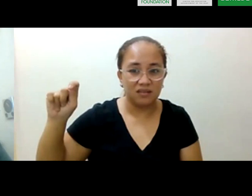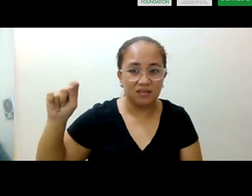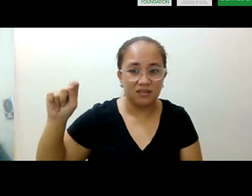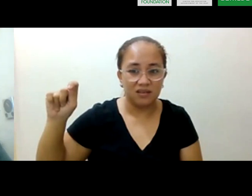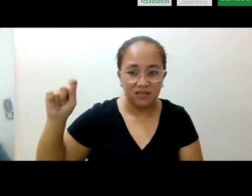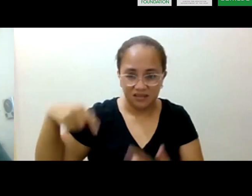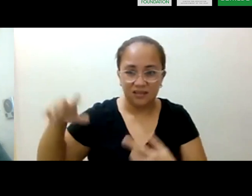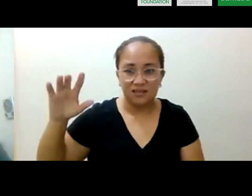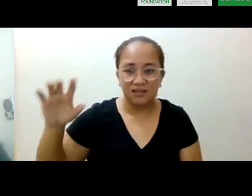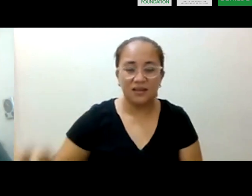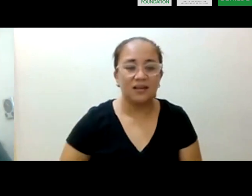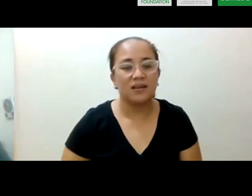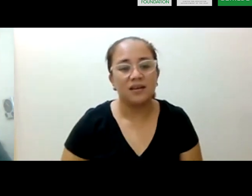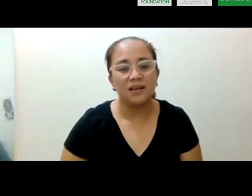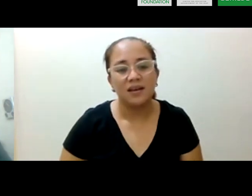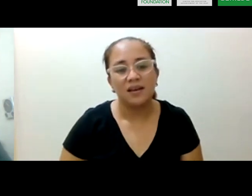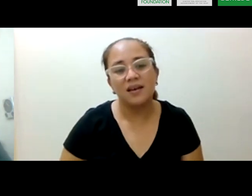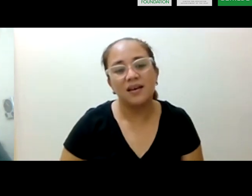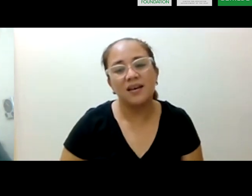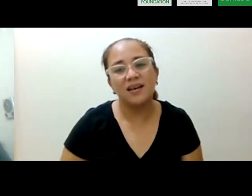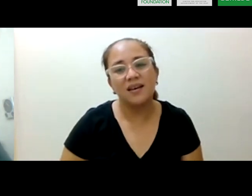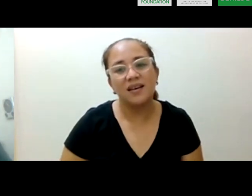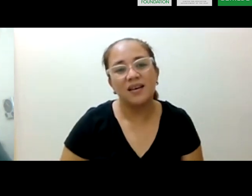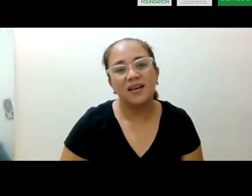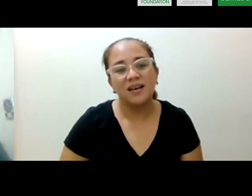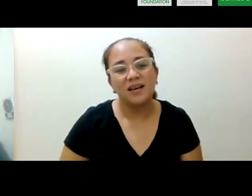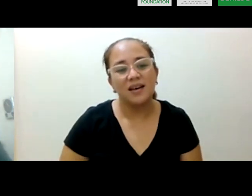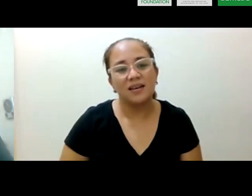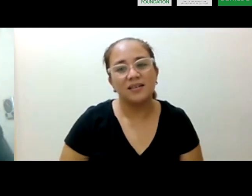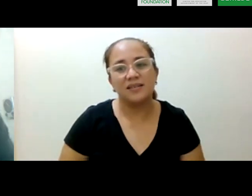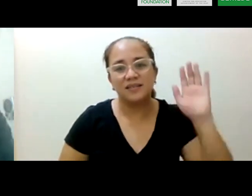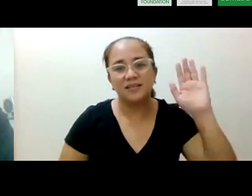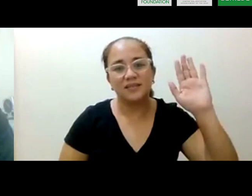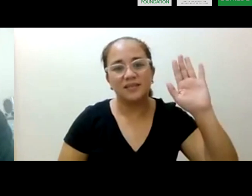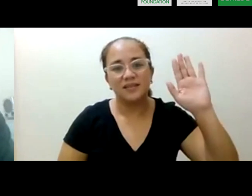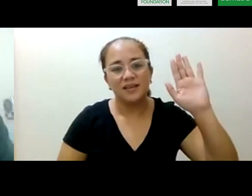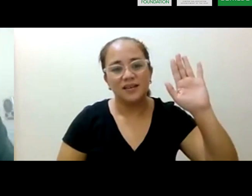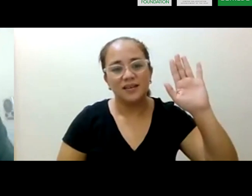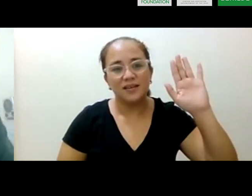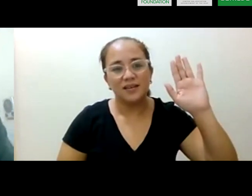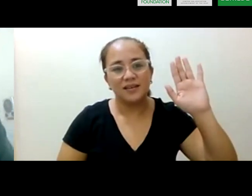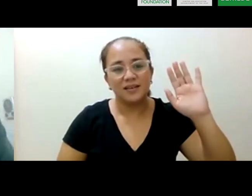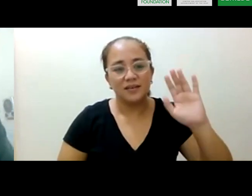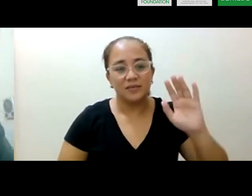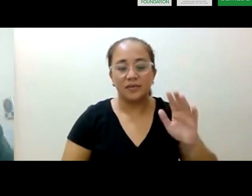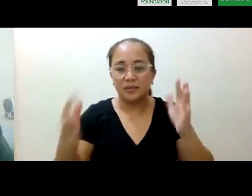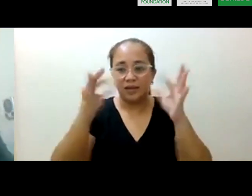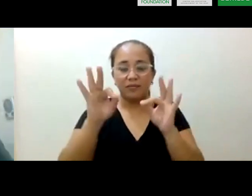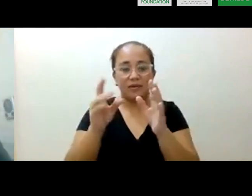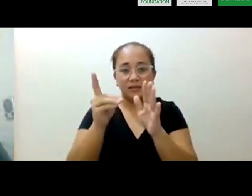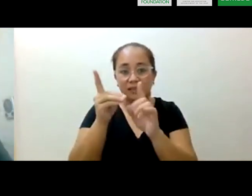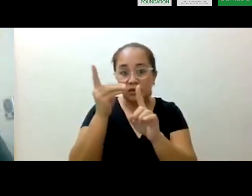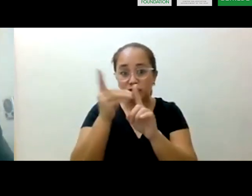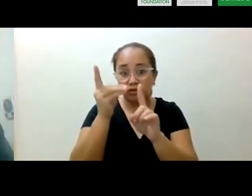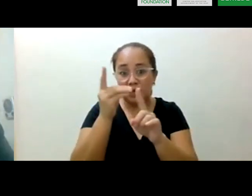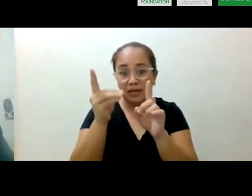We're just figuring out for the sign dominant. Yeah, so, but for you all, in the dictionary, you're going to be signing as if you